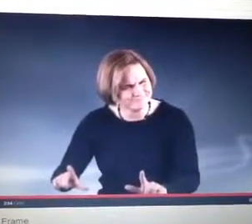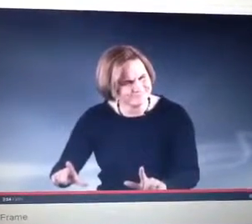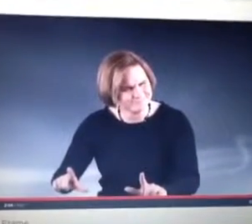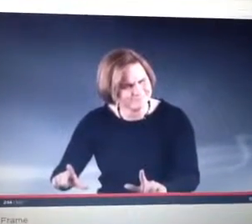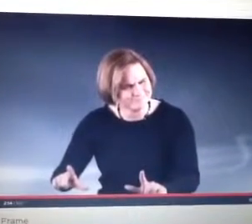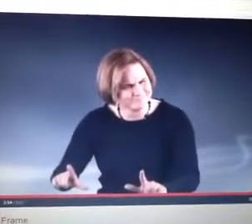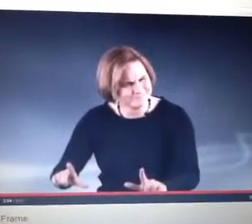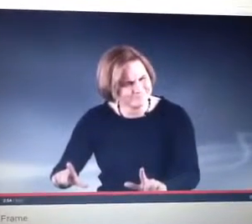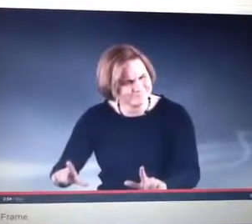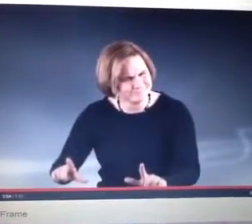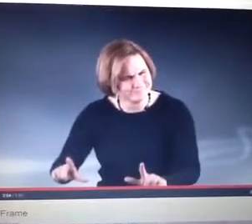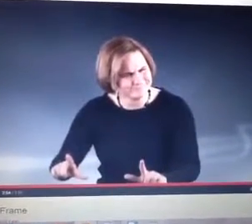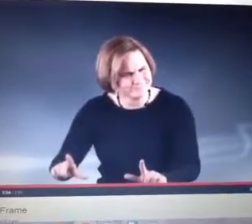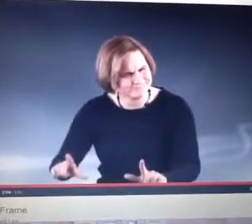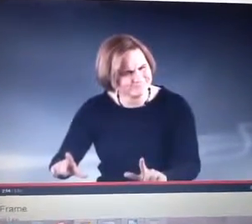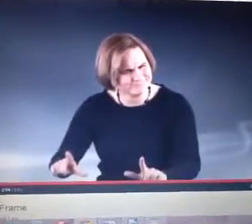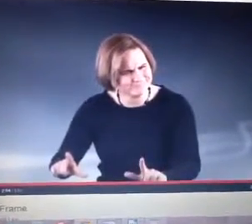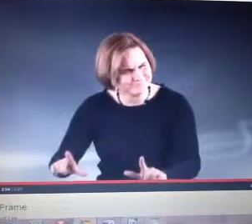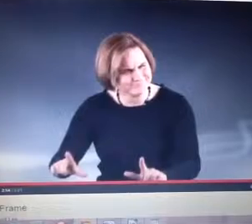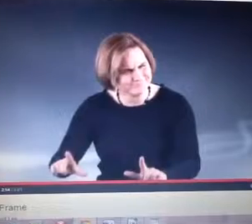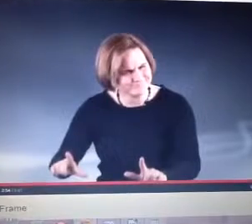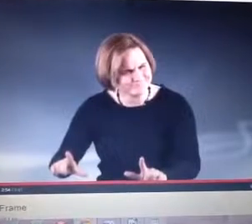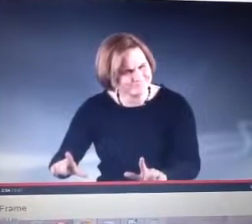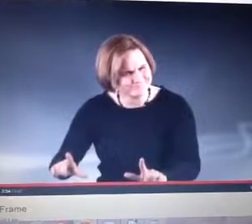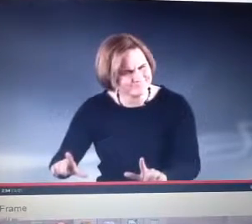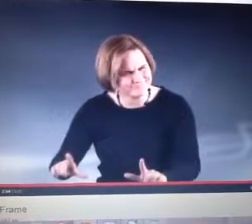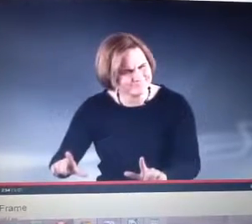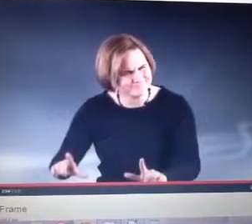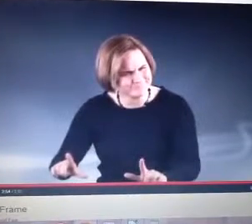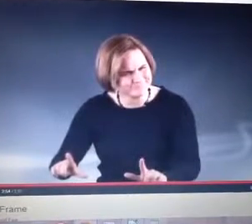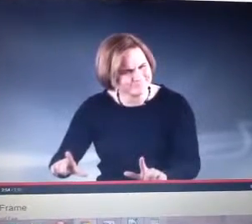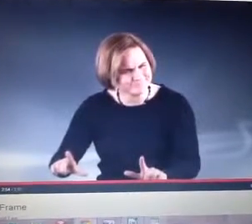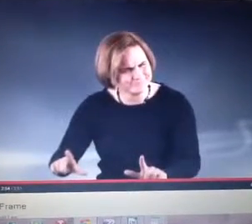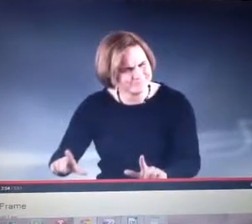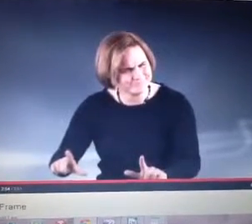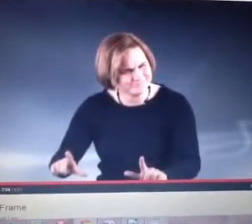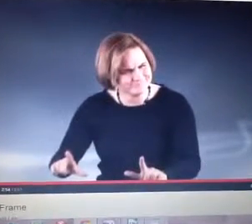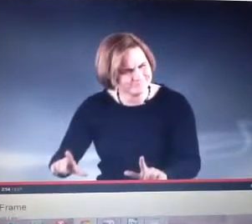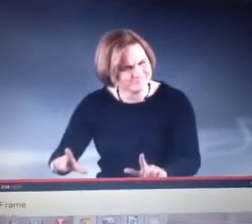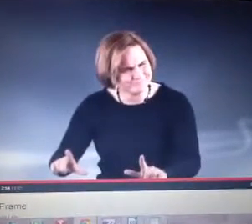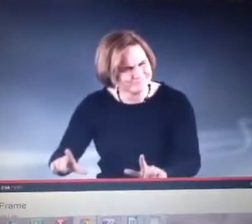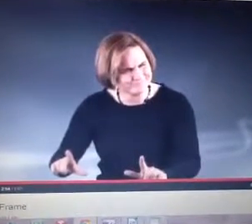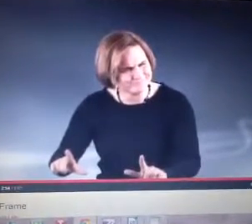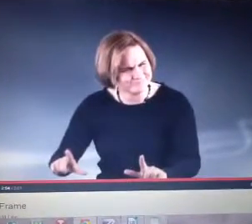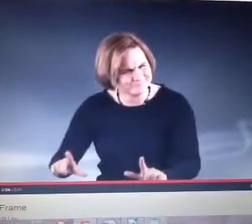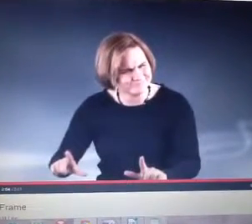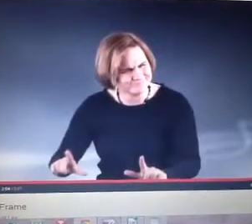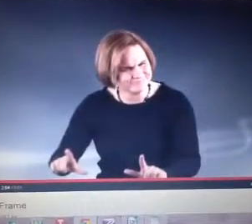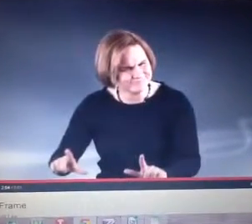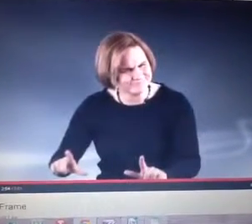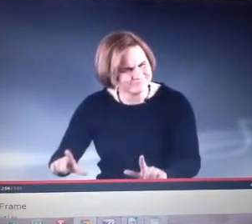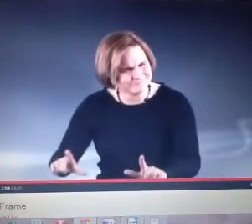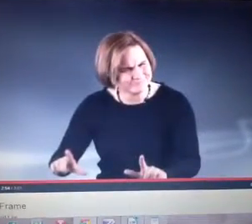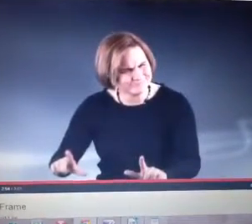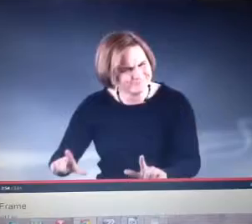now the two blueprint pictures, they are taken down and they're back in the